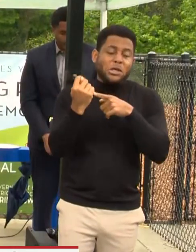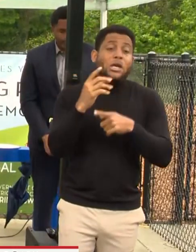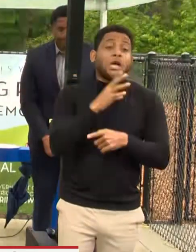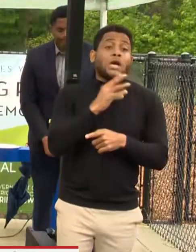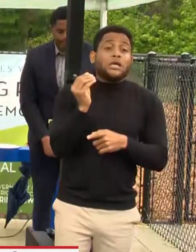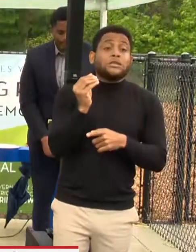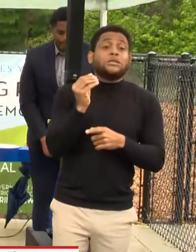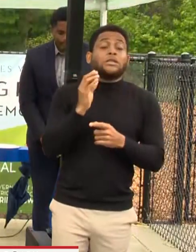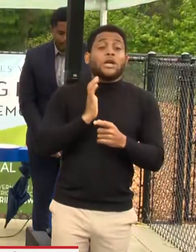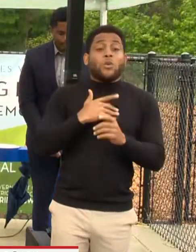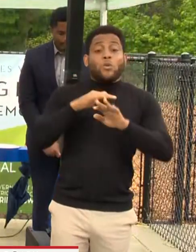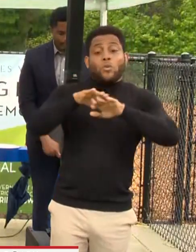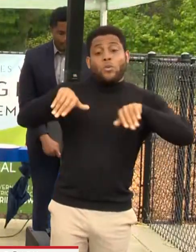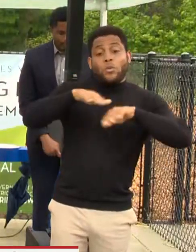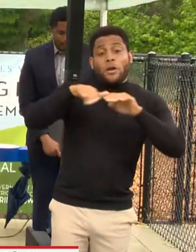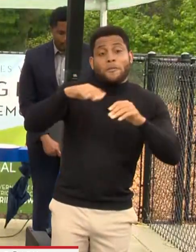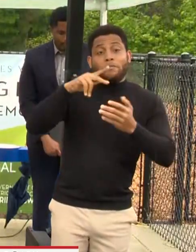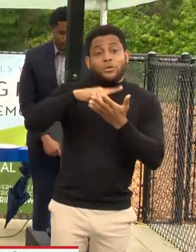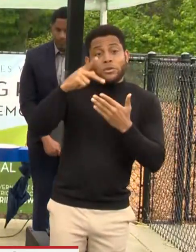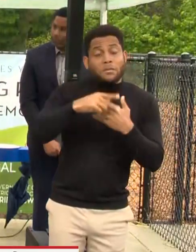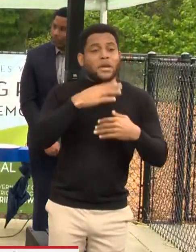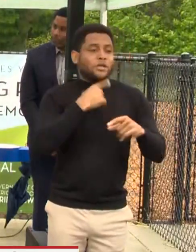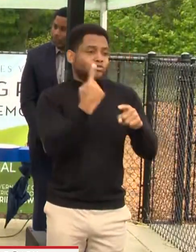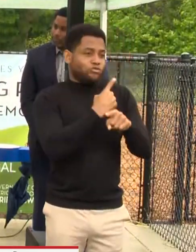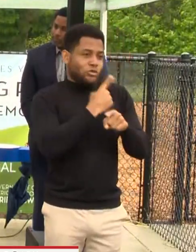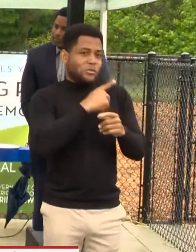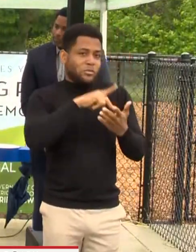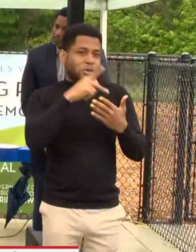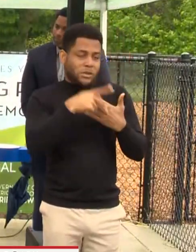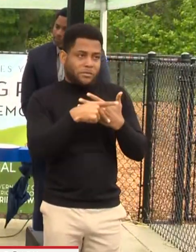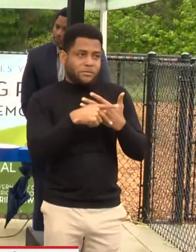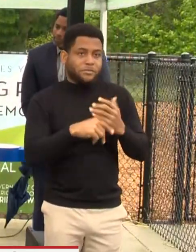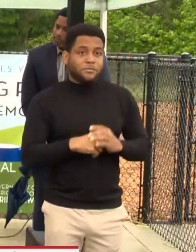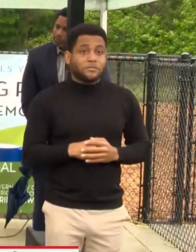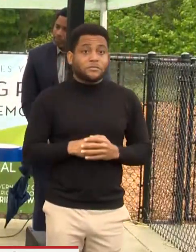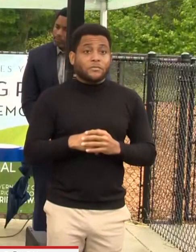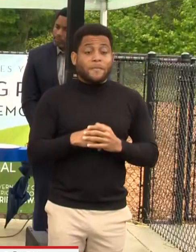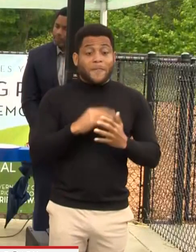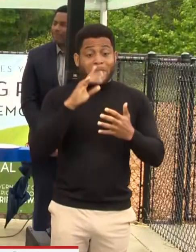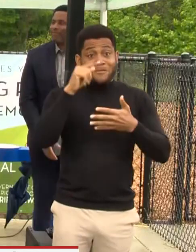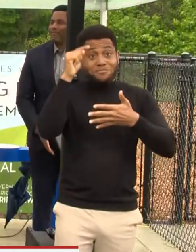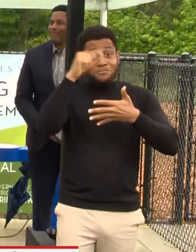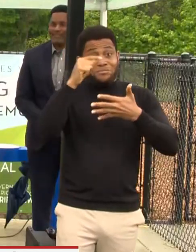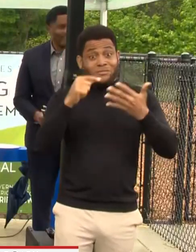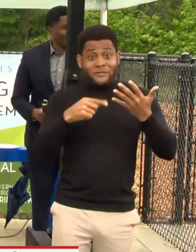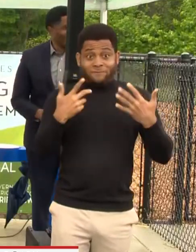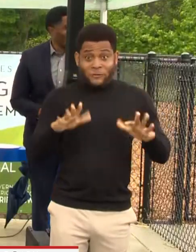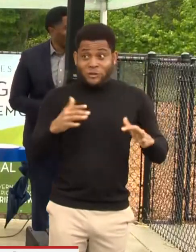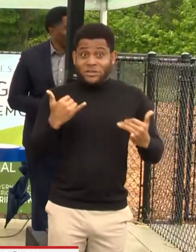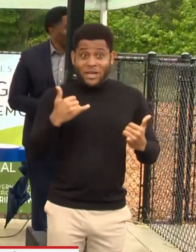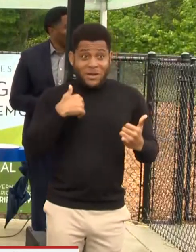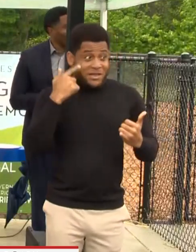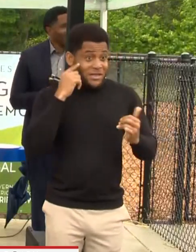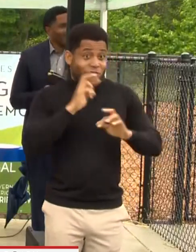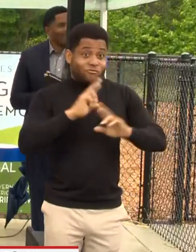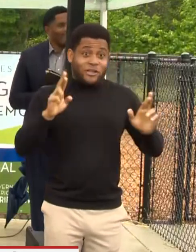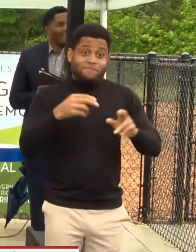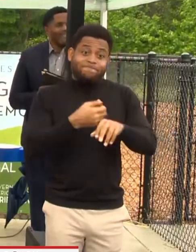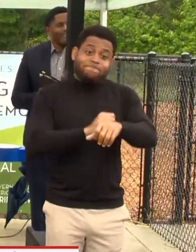regular programs. And with that, I think we are ready to cut the ribbon. All